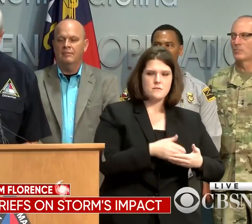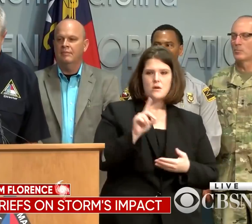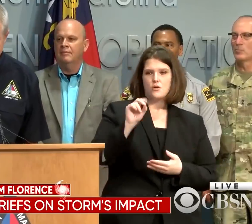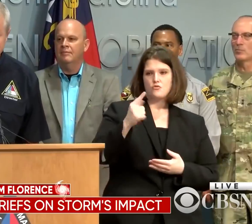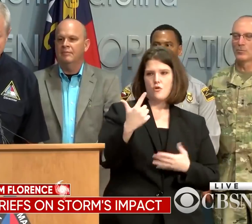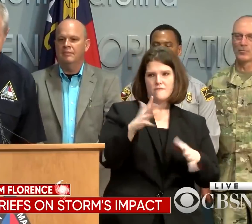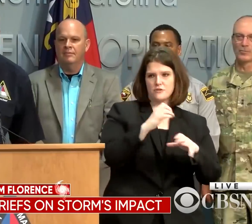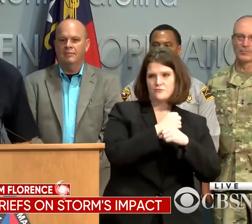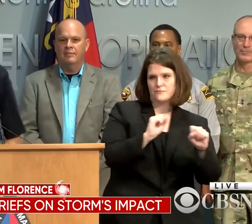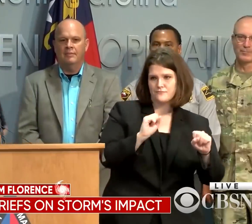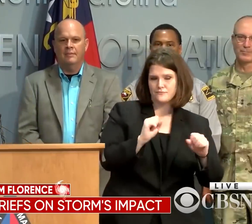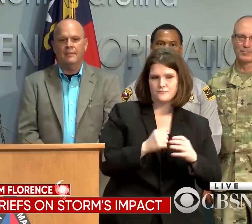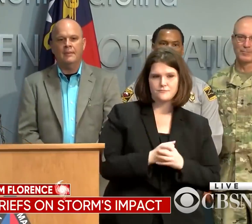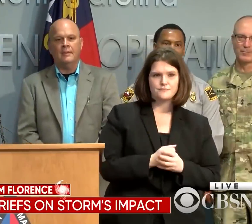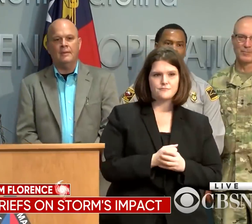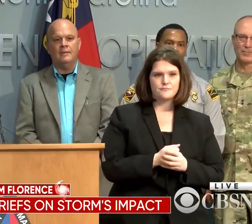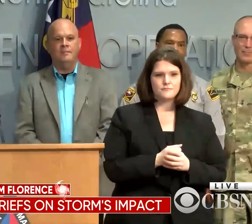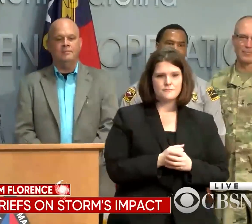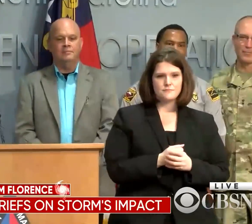go. Thank you, ma'am.